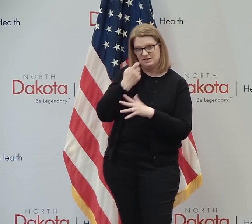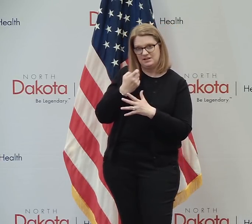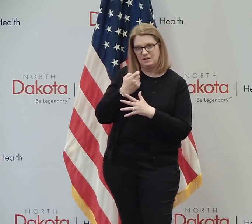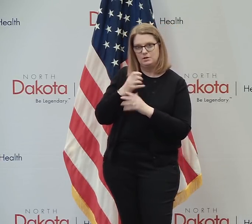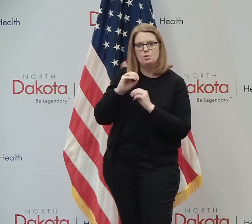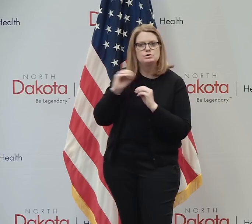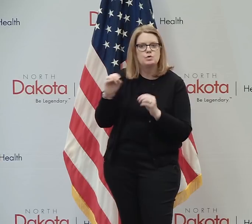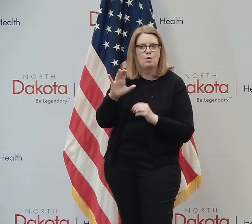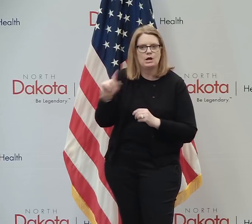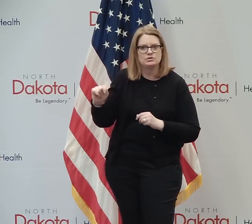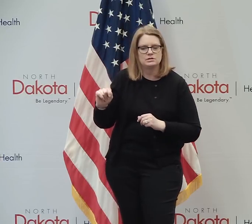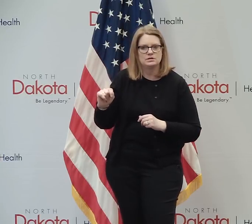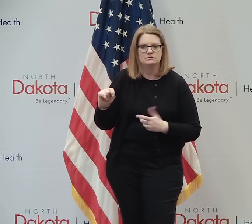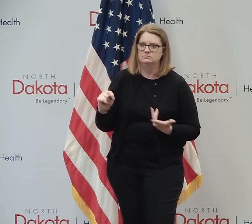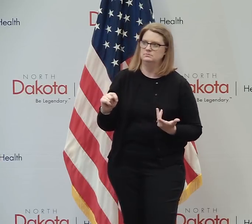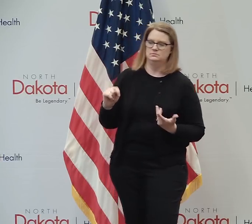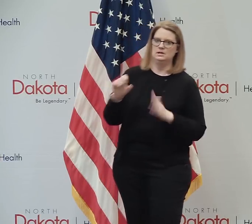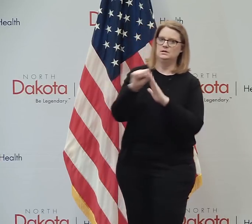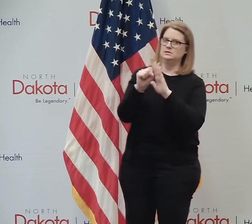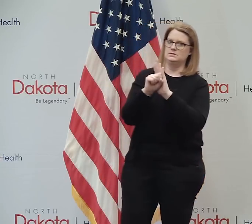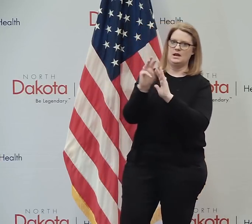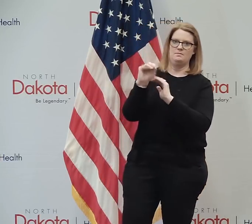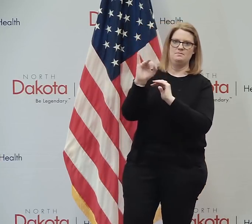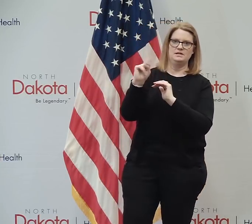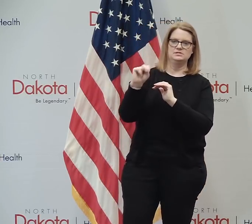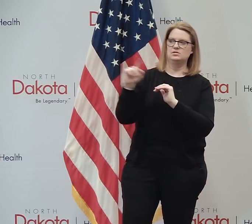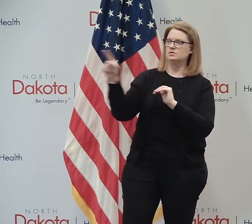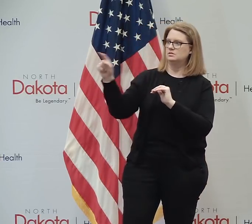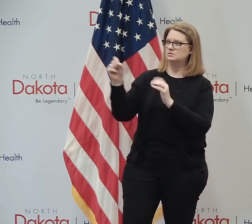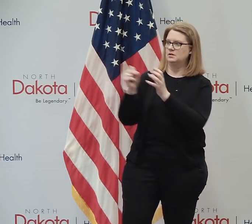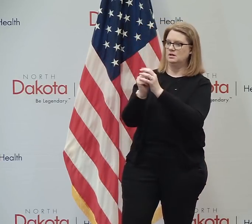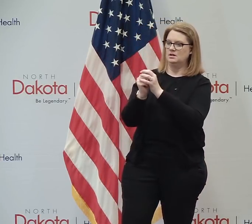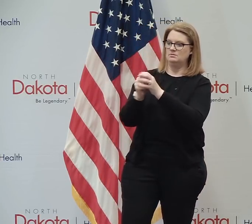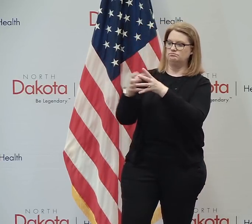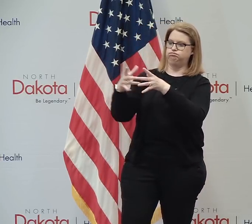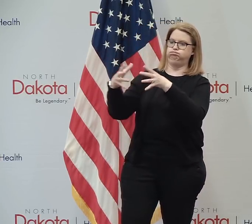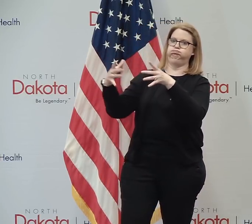because again, the state of Minnesota is dealing with one of the nation's